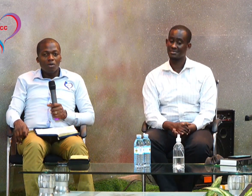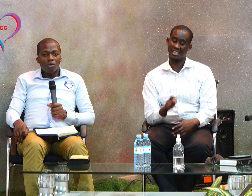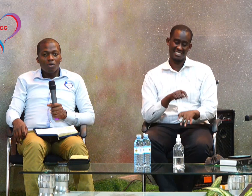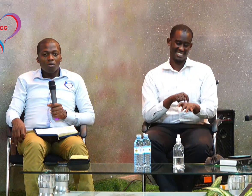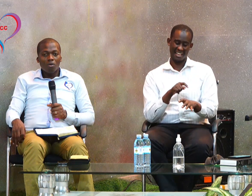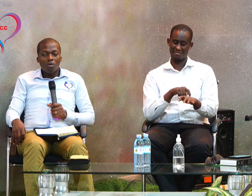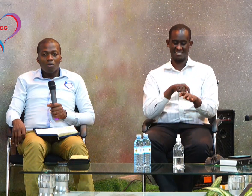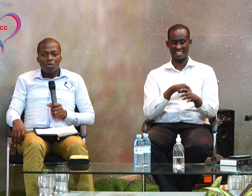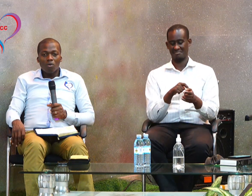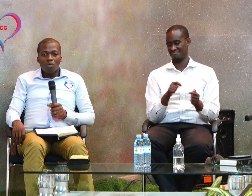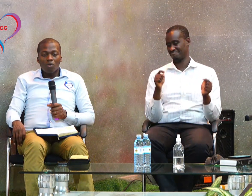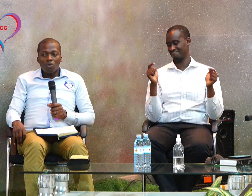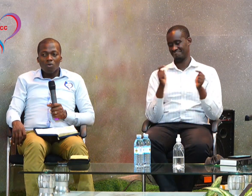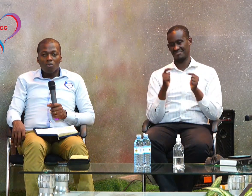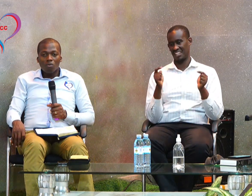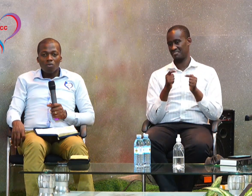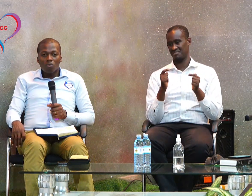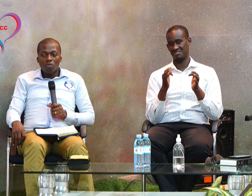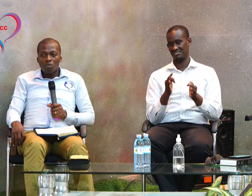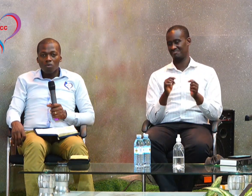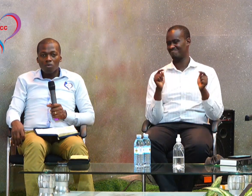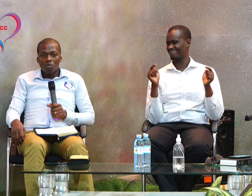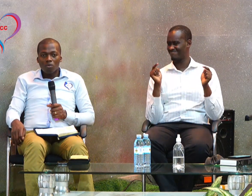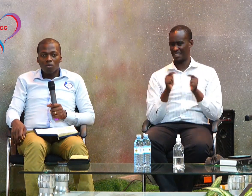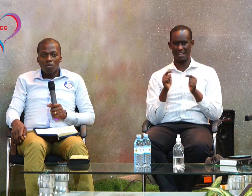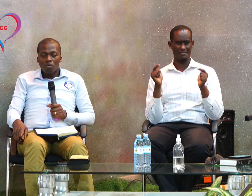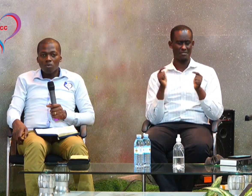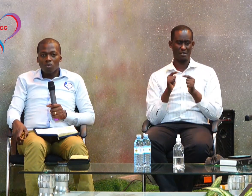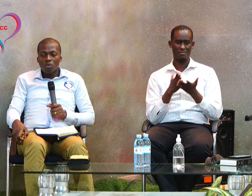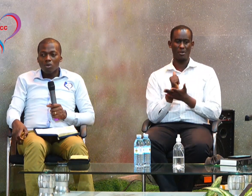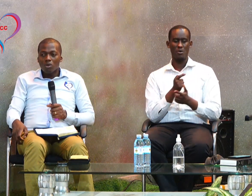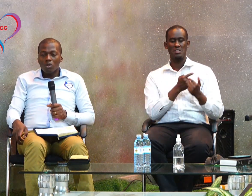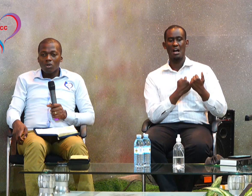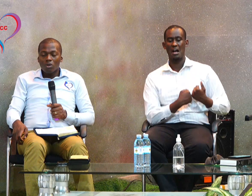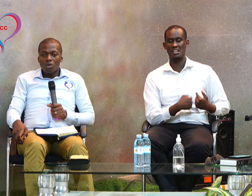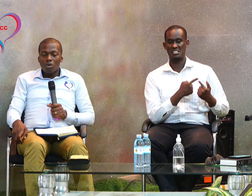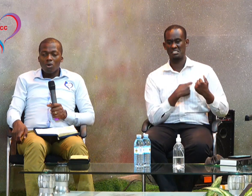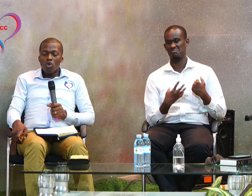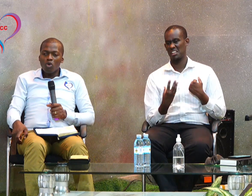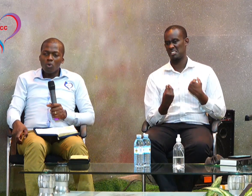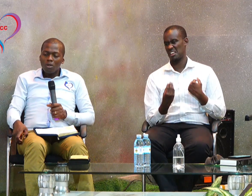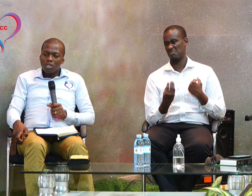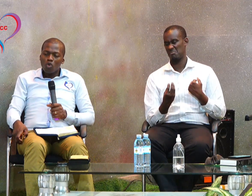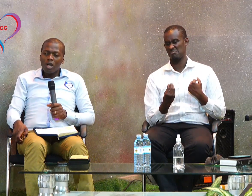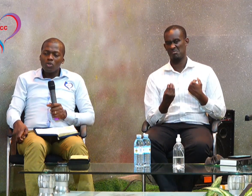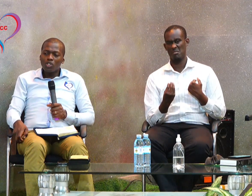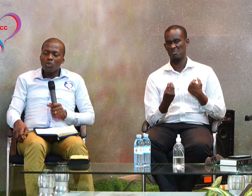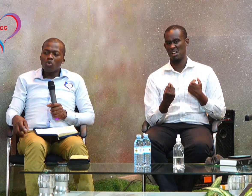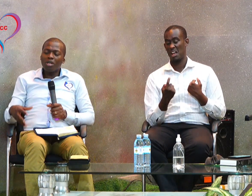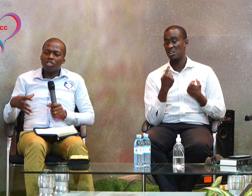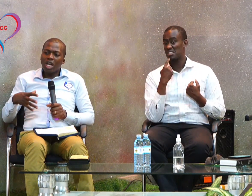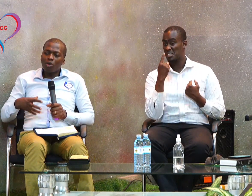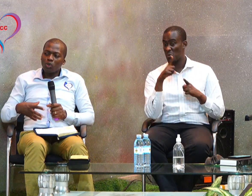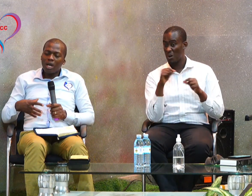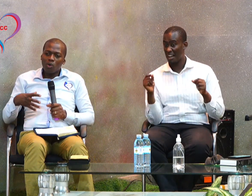that will not offend people, because people's hearts are very close. You can just speak one word and someone is offended. Olumu chiruma nyonti